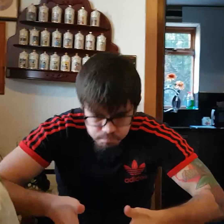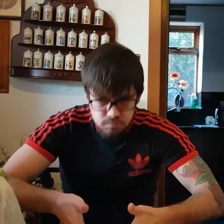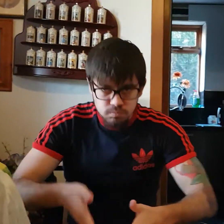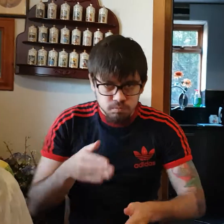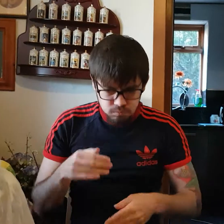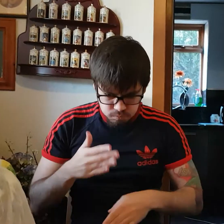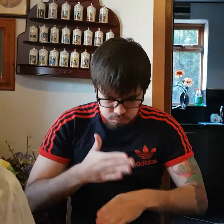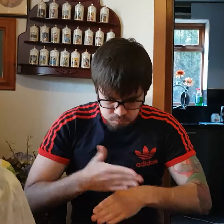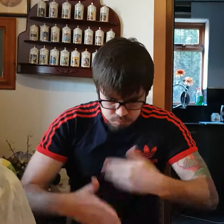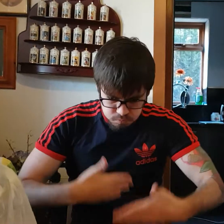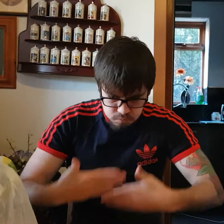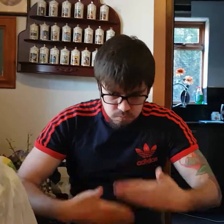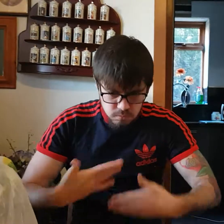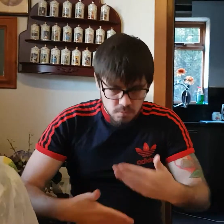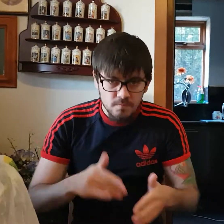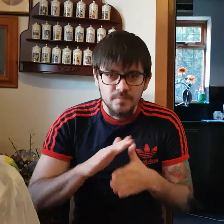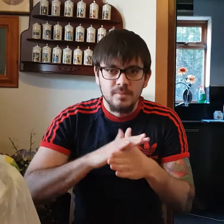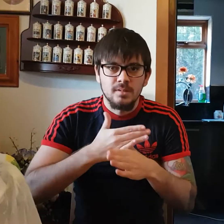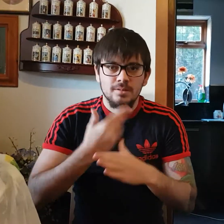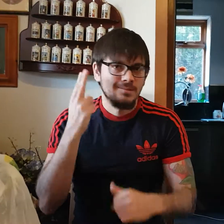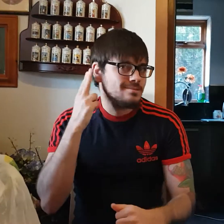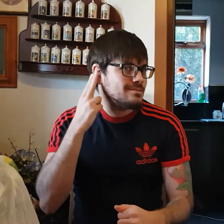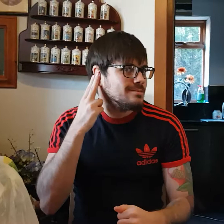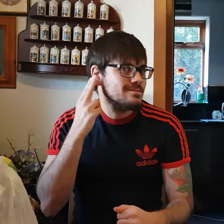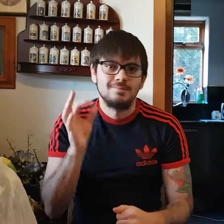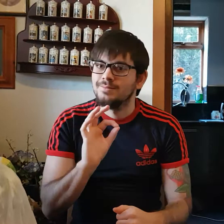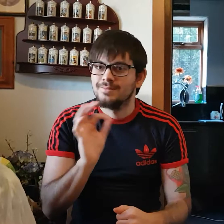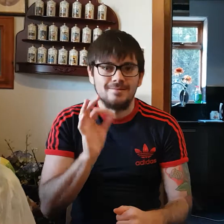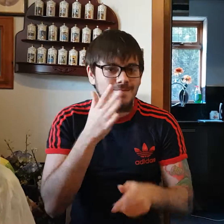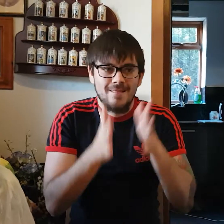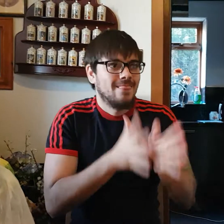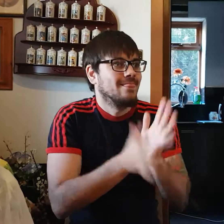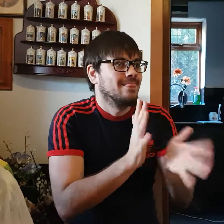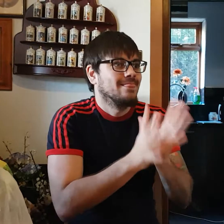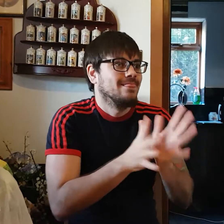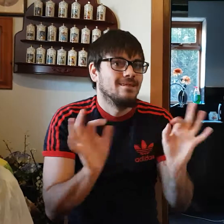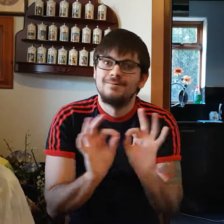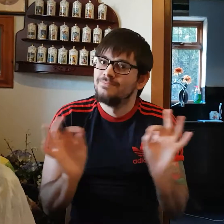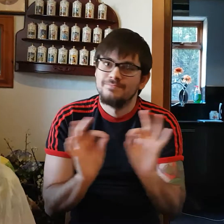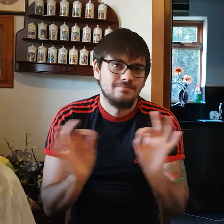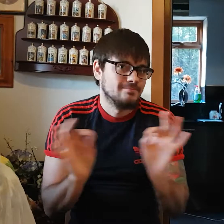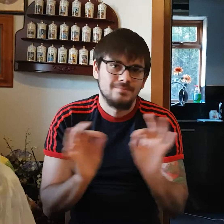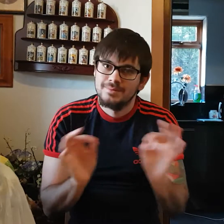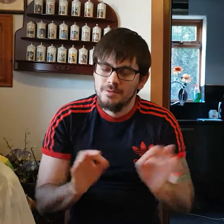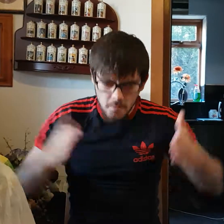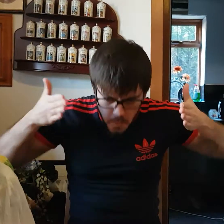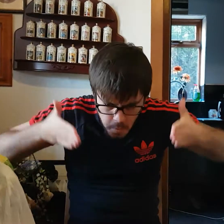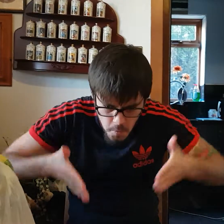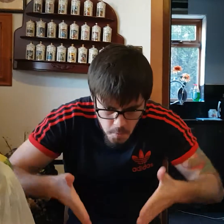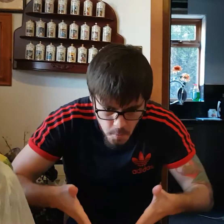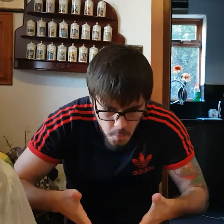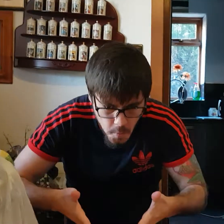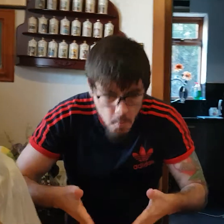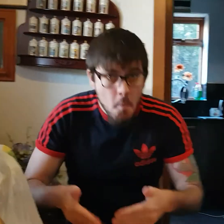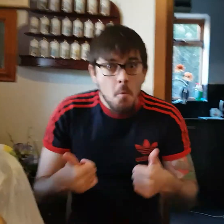So when I'm there, when I'm working, I'm just really focused and getting on my work. Because I'm deaf, so there's no signing, nothing. I'm just